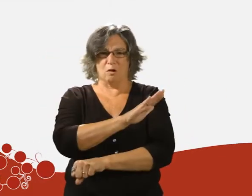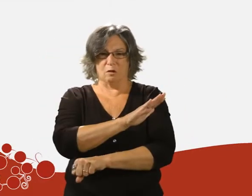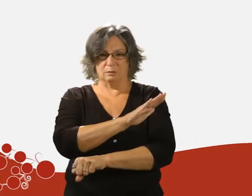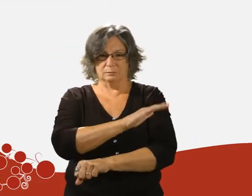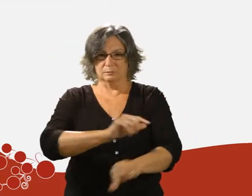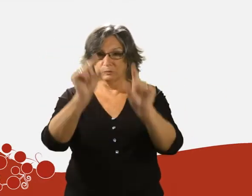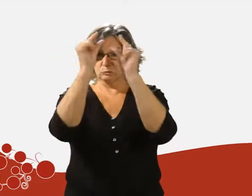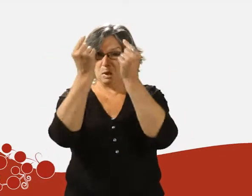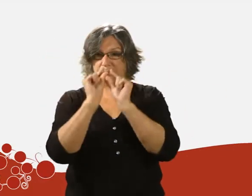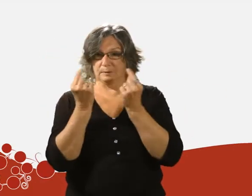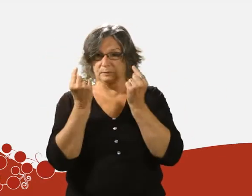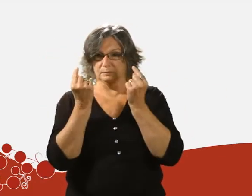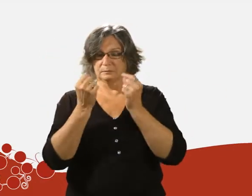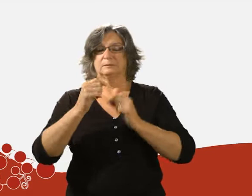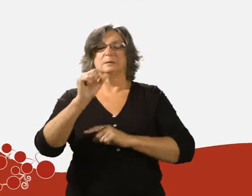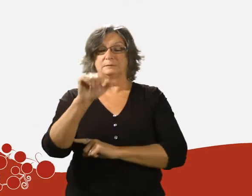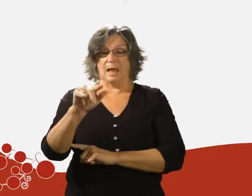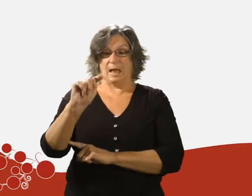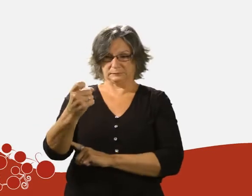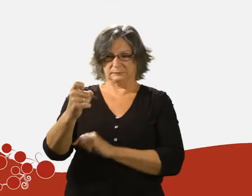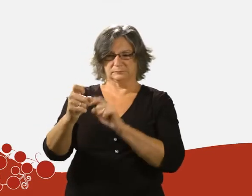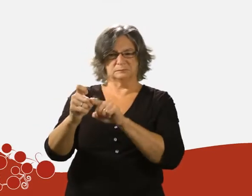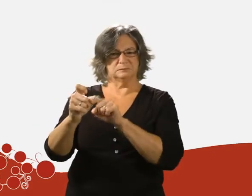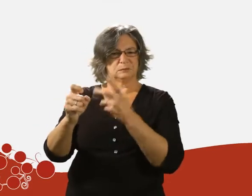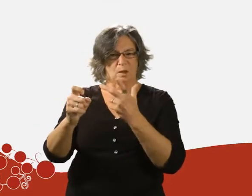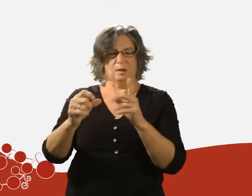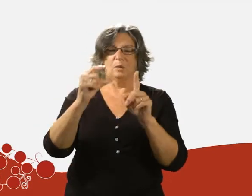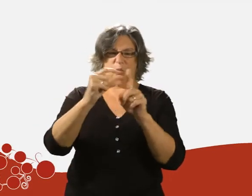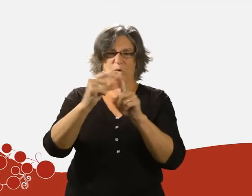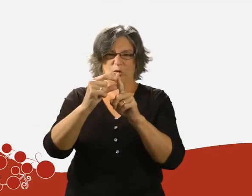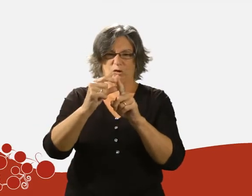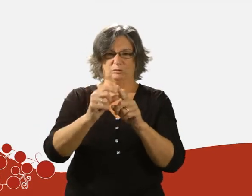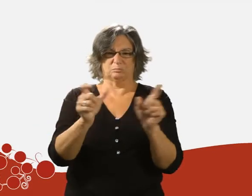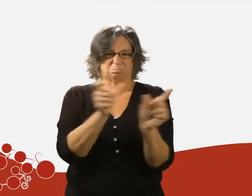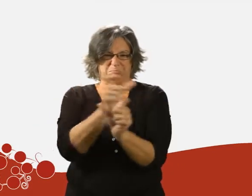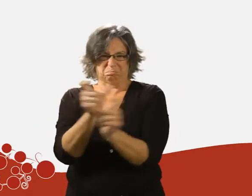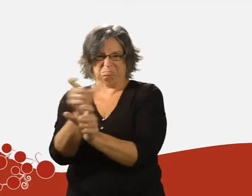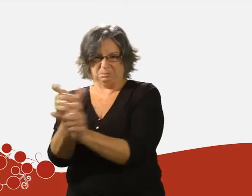It is a full language, including its own grammatical features, syntax, and other rules.